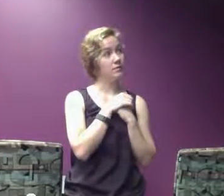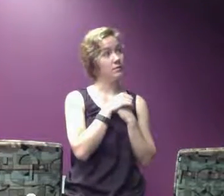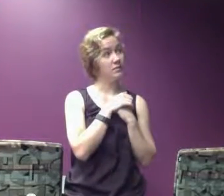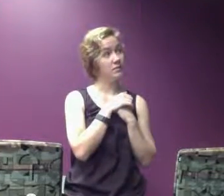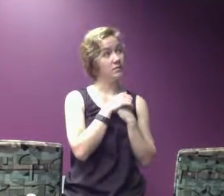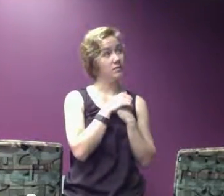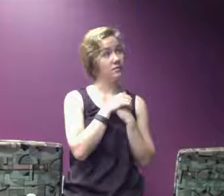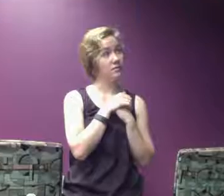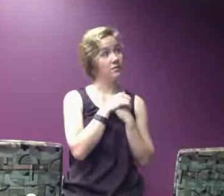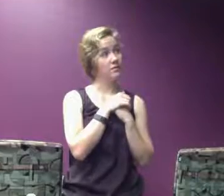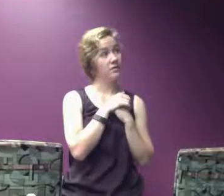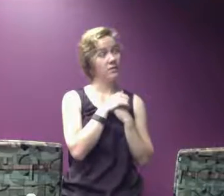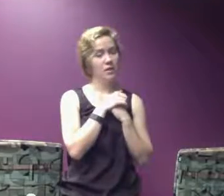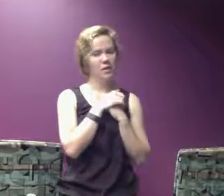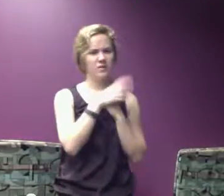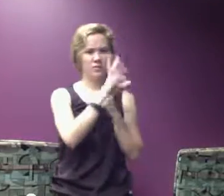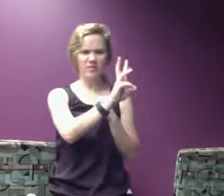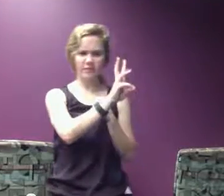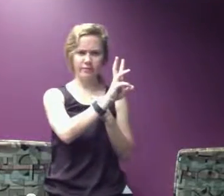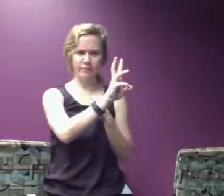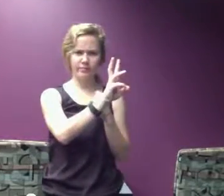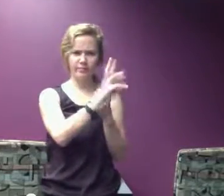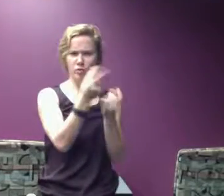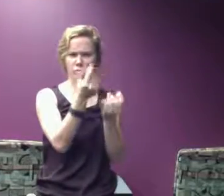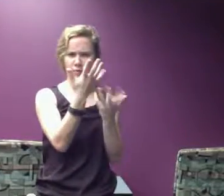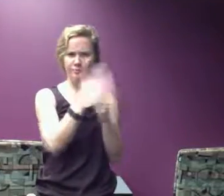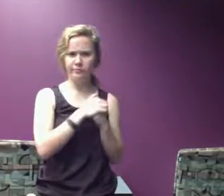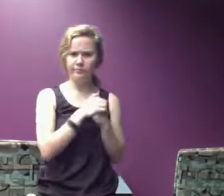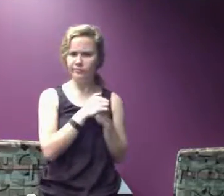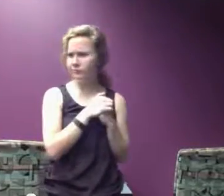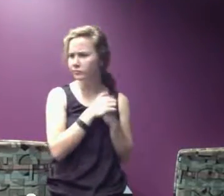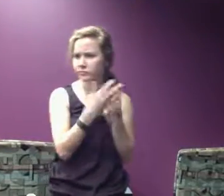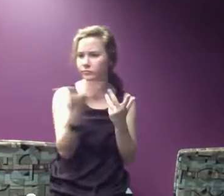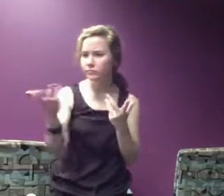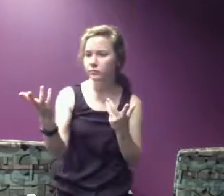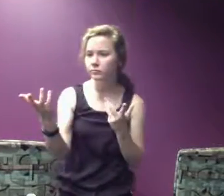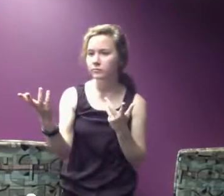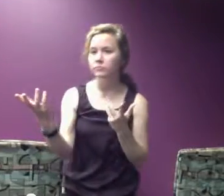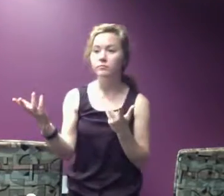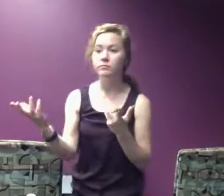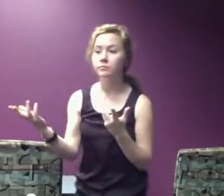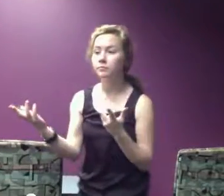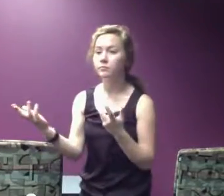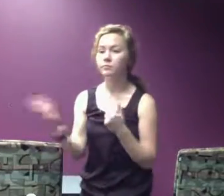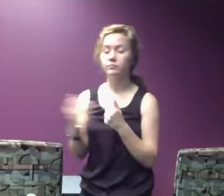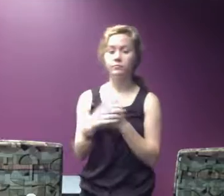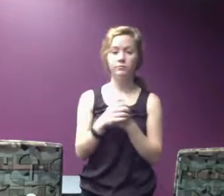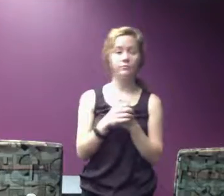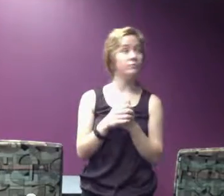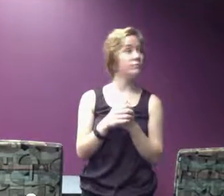So this is a complicated problem, so we're going to look at the board. So what are we going to do with the 6?